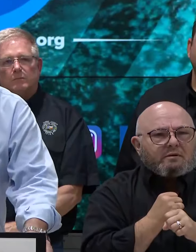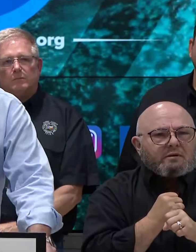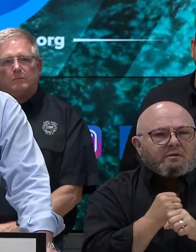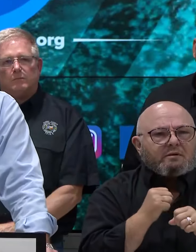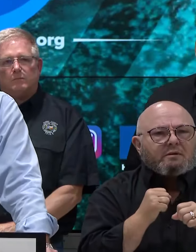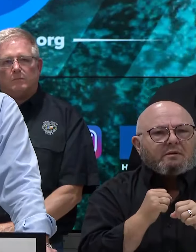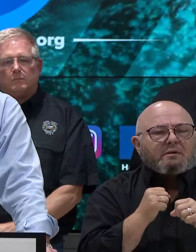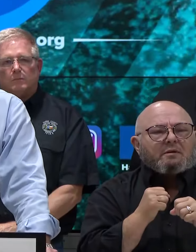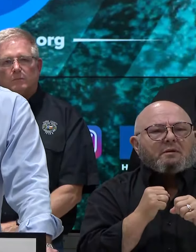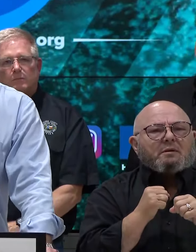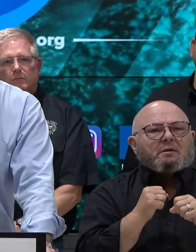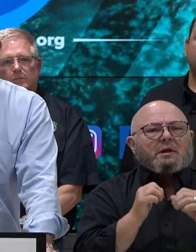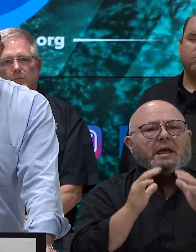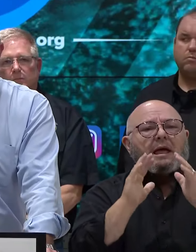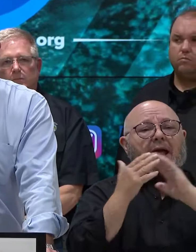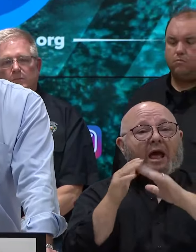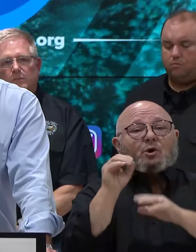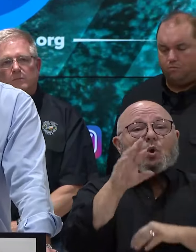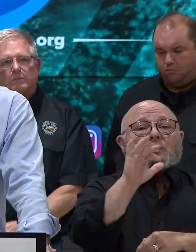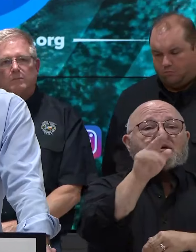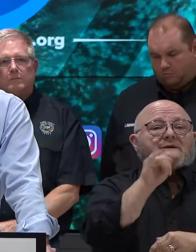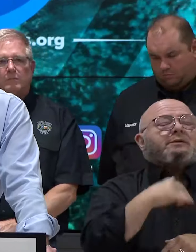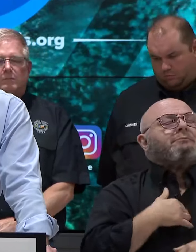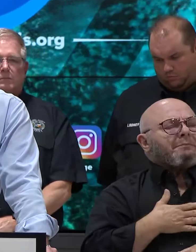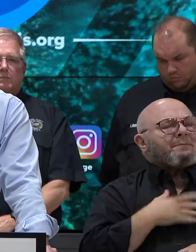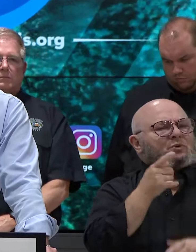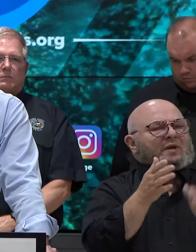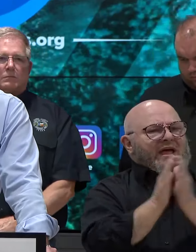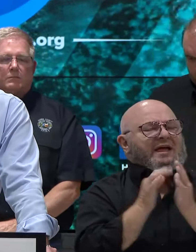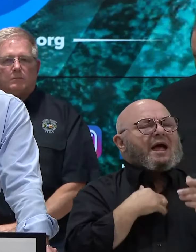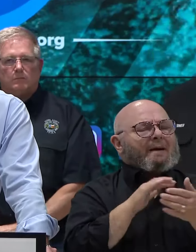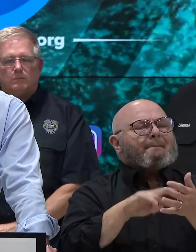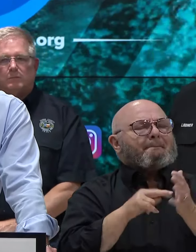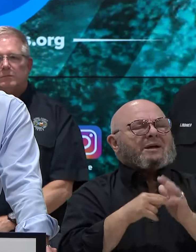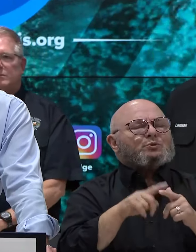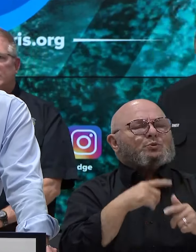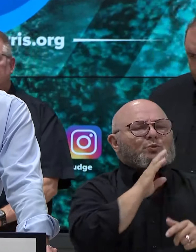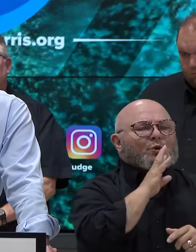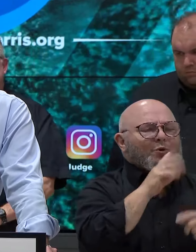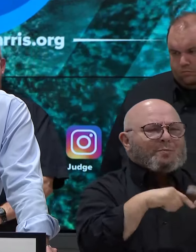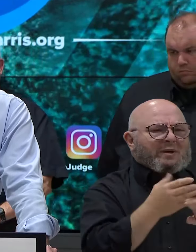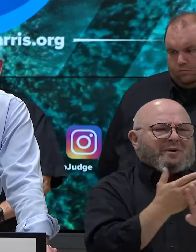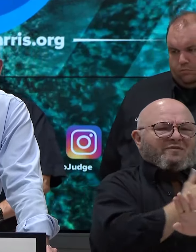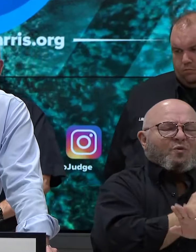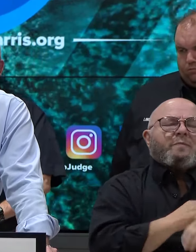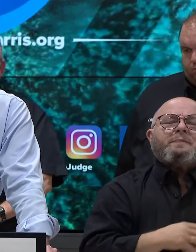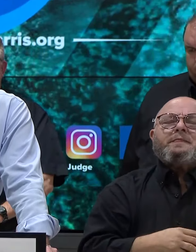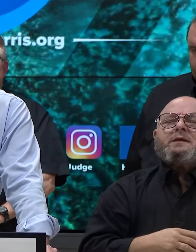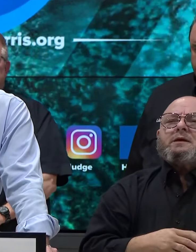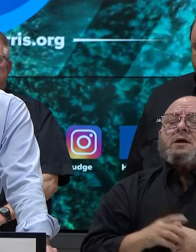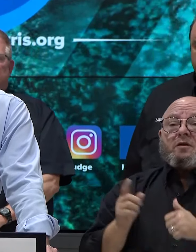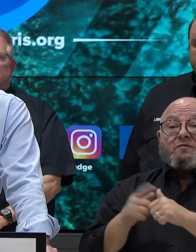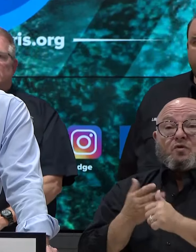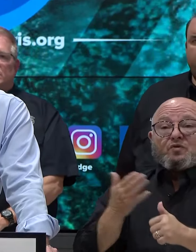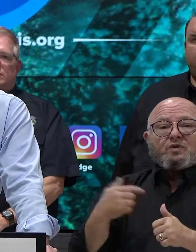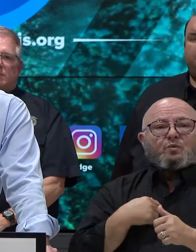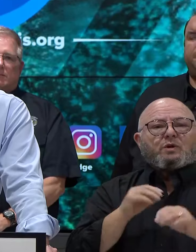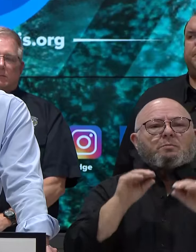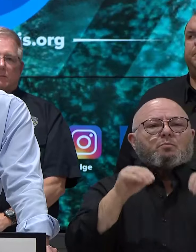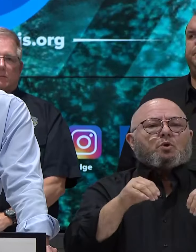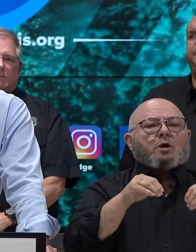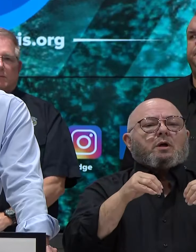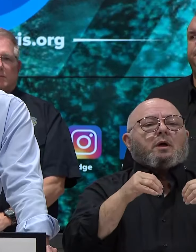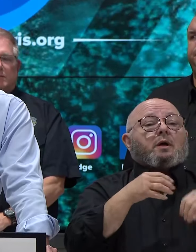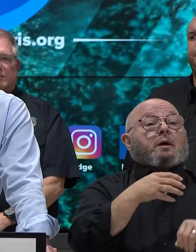first, like what section of it? Okay, I'm glad you asked that, and I meant to cover it. So the first thing we do is restore power